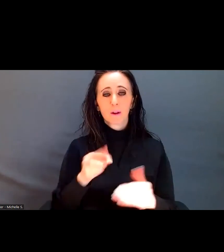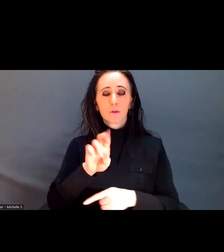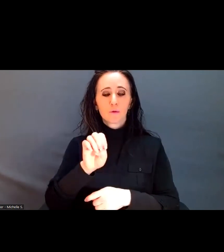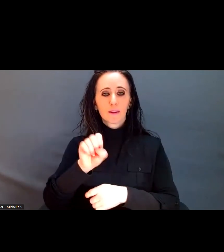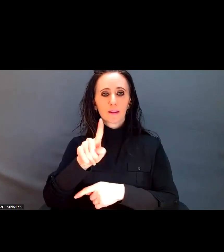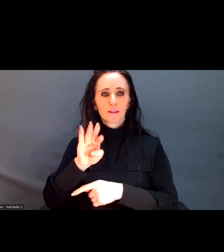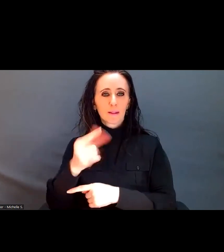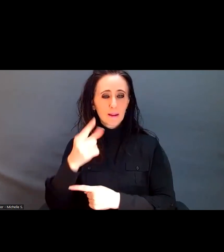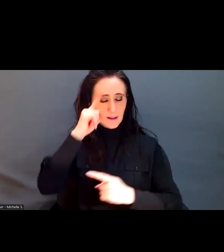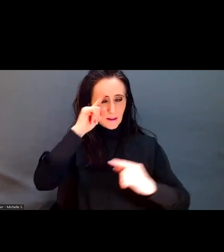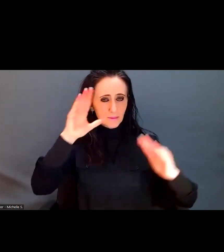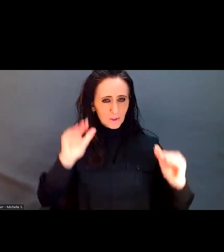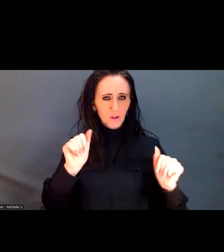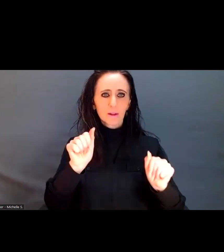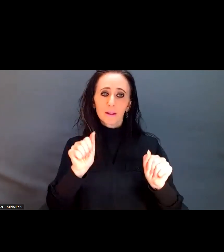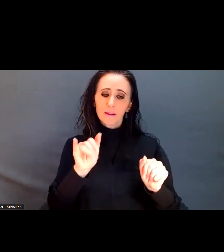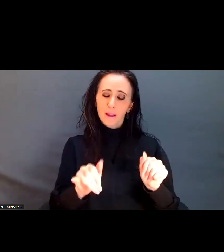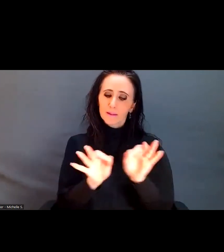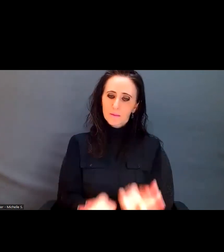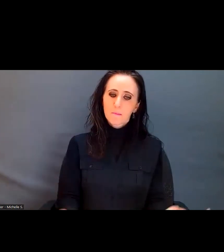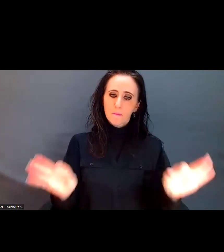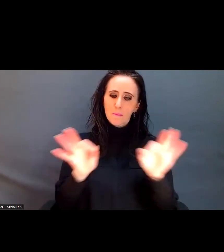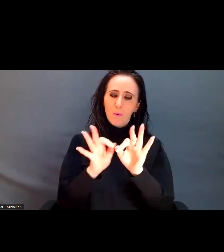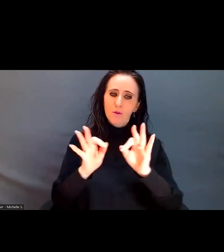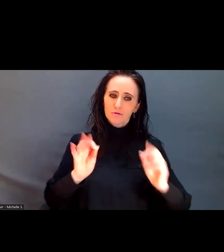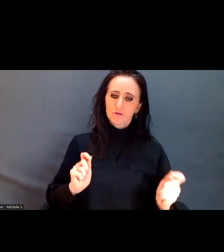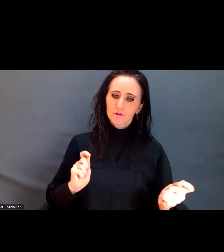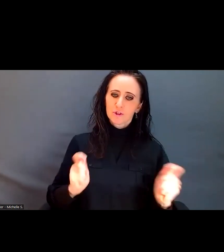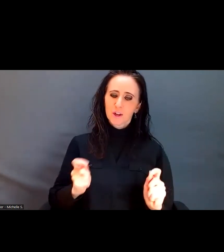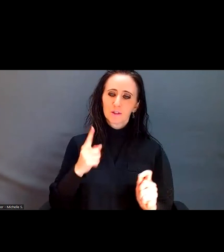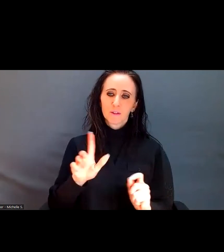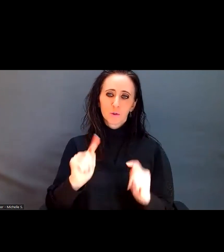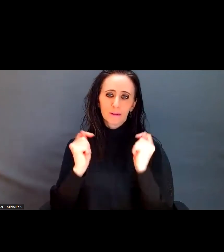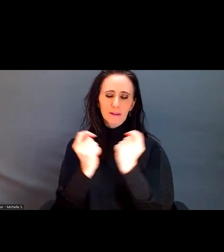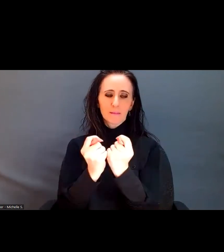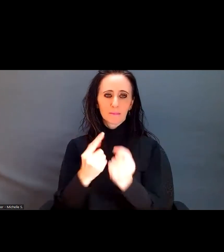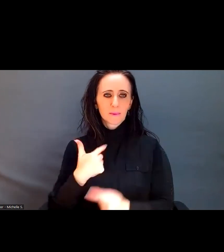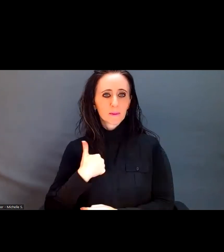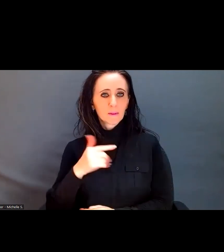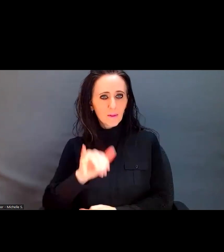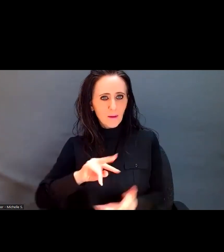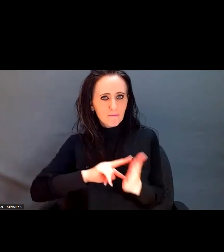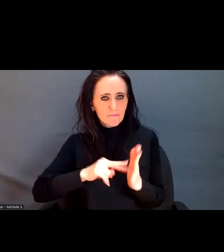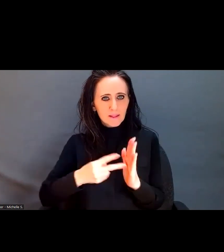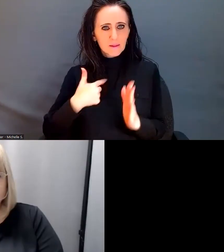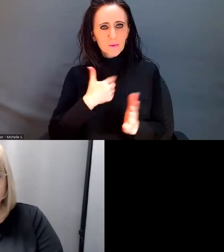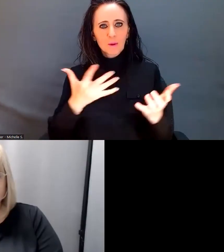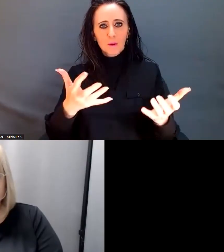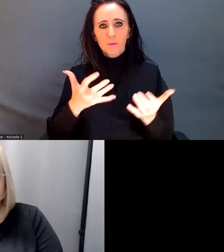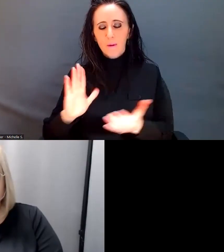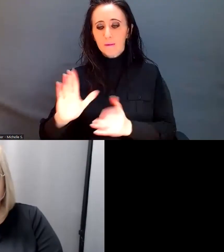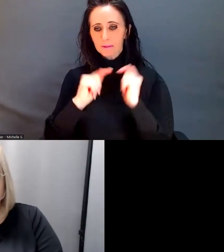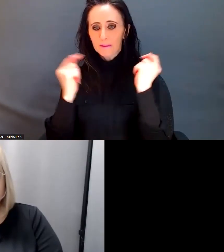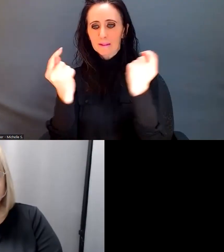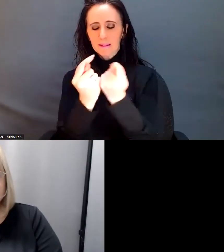performance. So not only what we're talking about, a larger team discussion about how do they want it to go going forward.